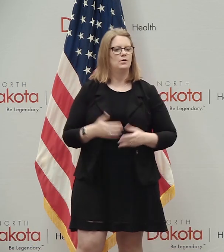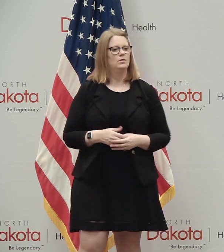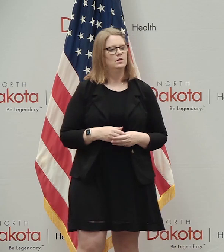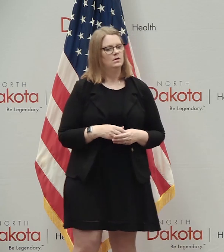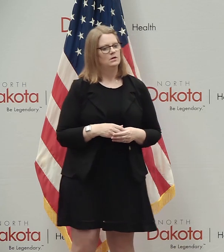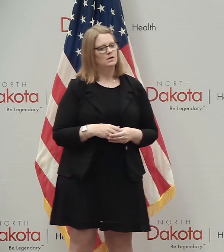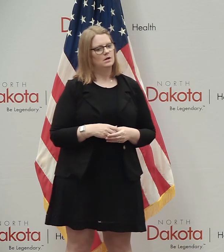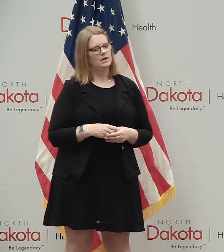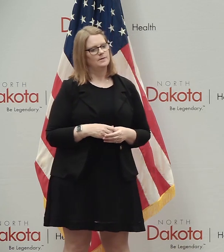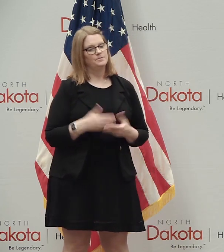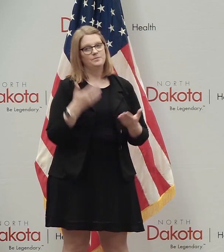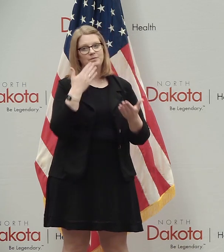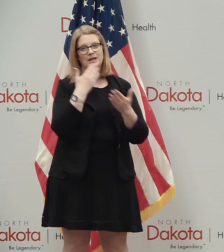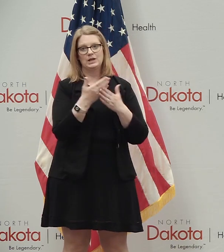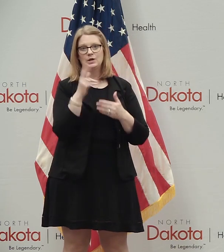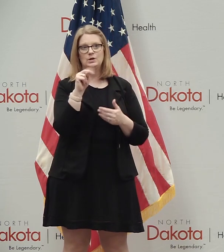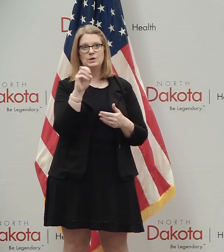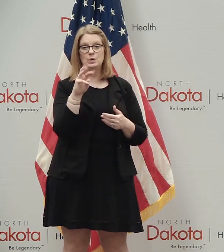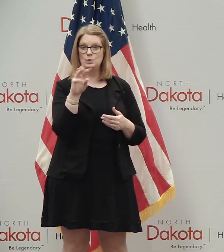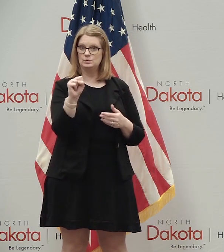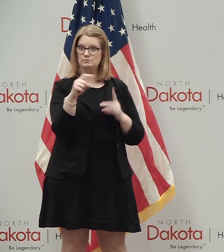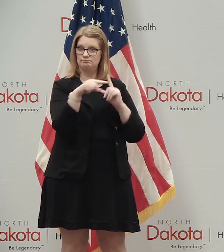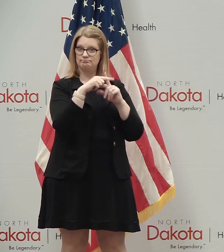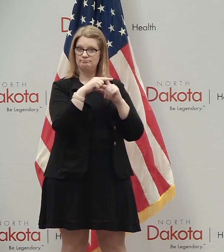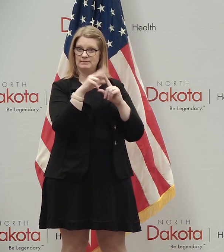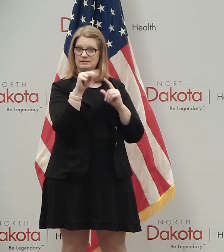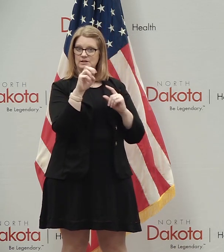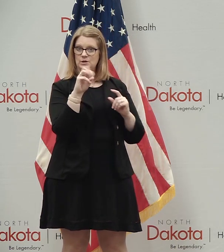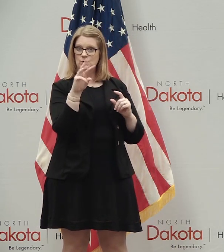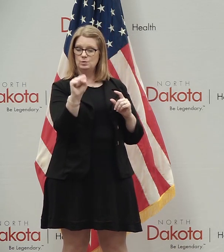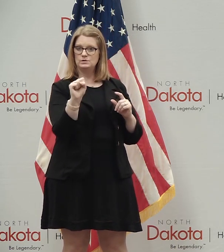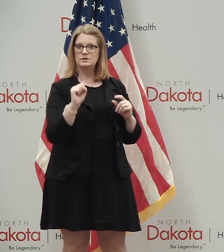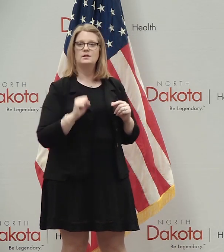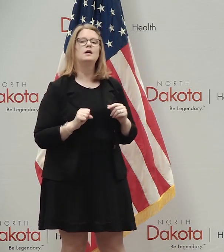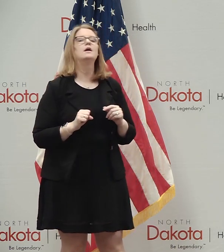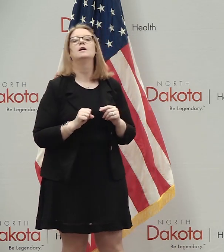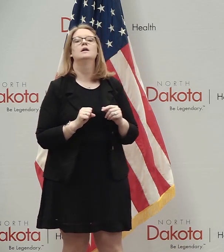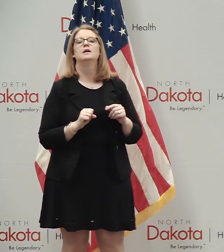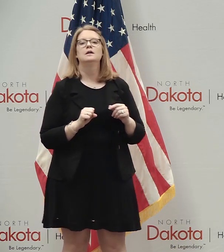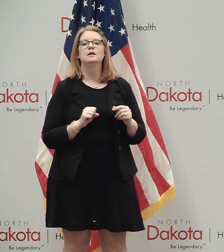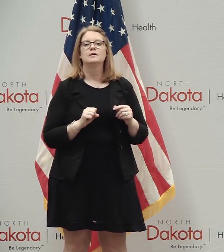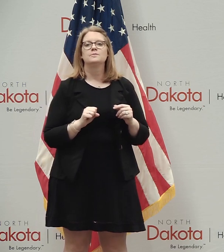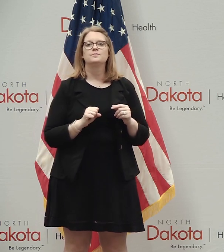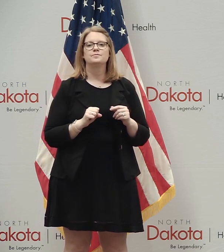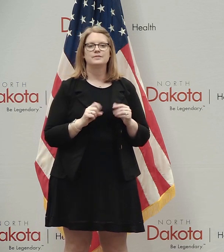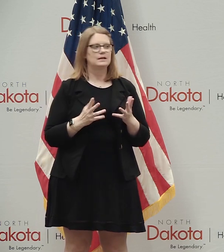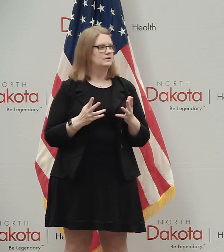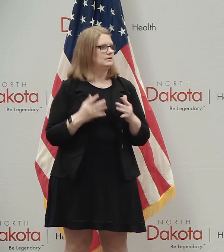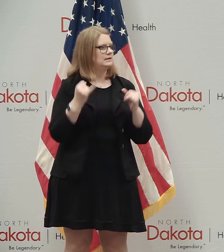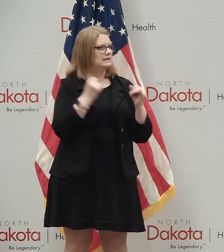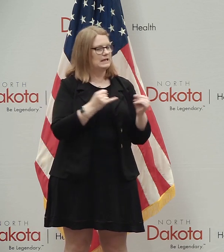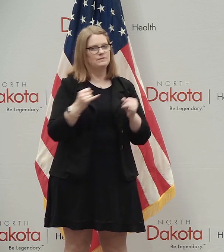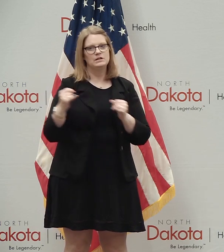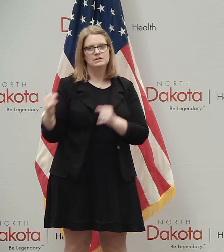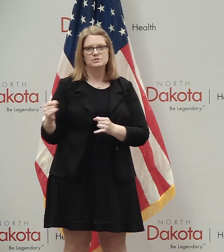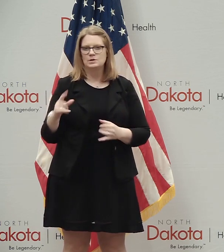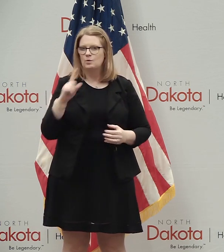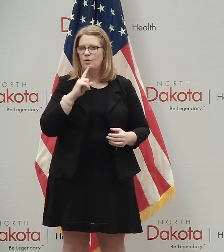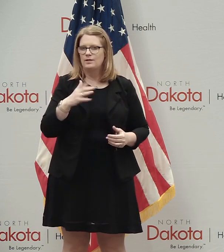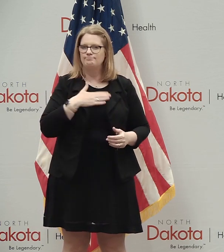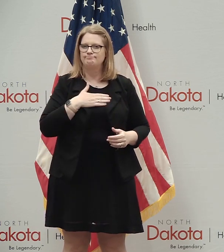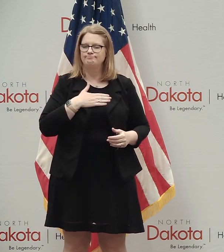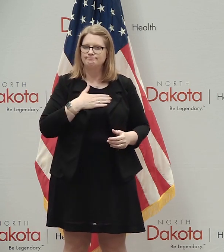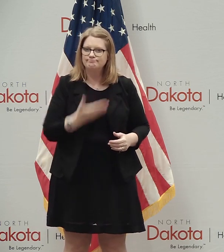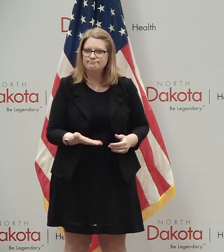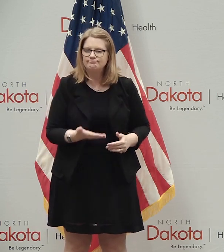Under the good news section, more good news. We want to thank the individuals that are stepping up to make a difference.